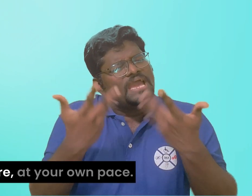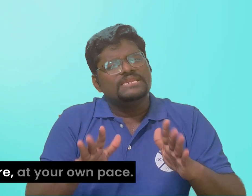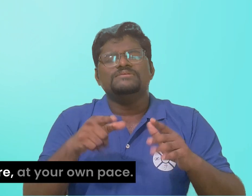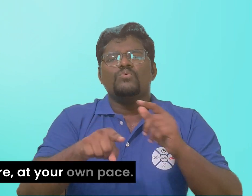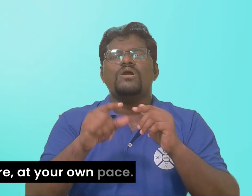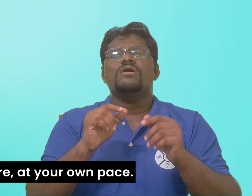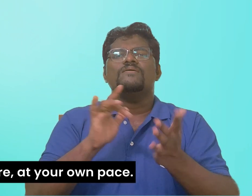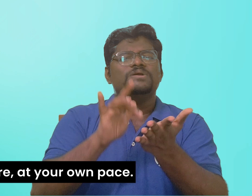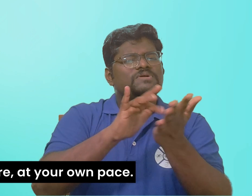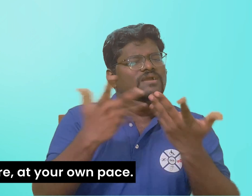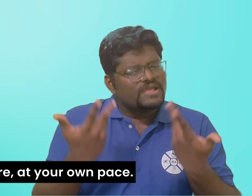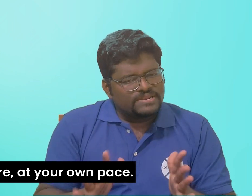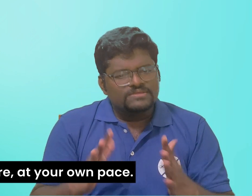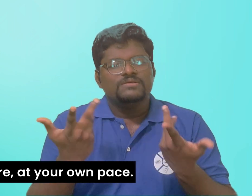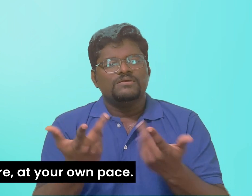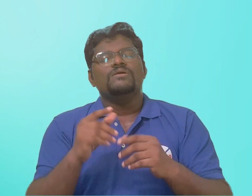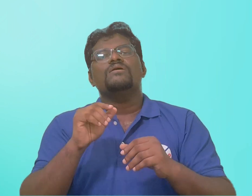anytime, anywhere, at your own pace.